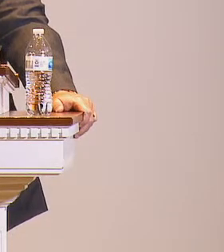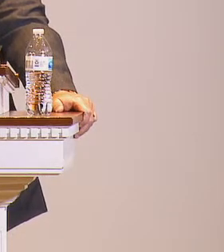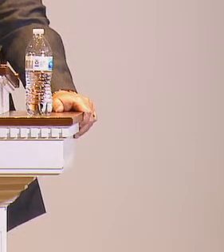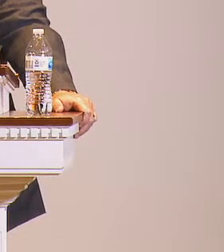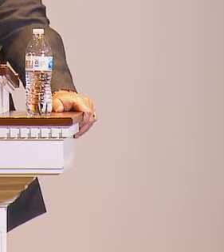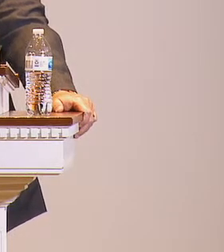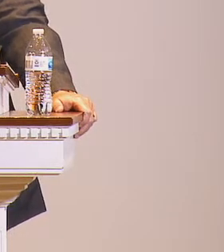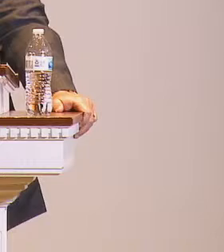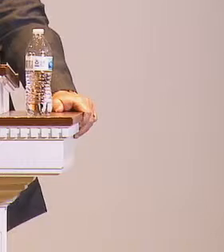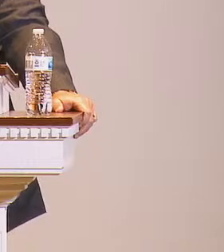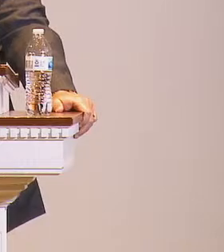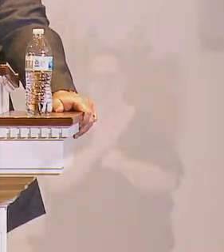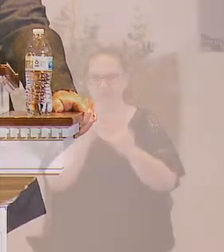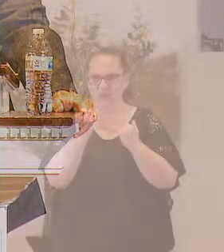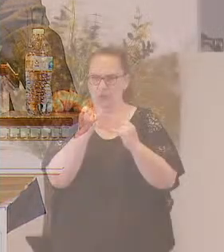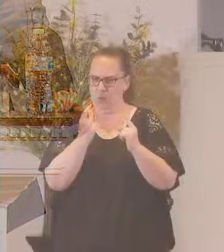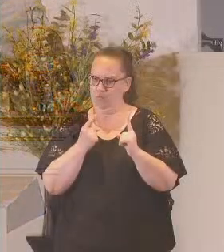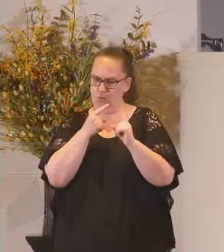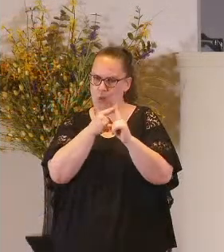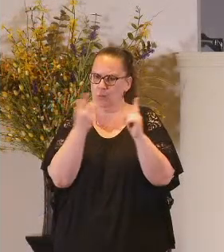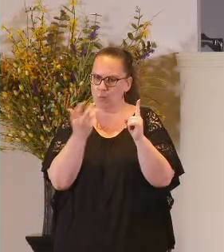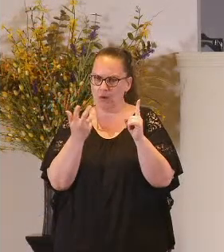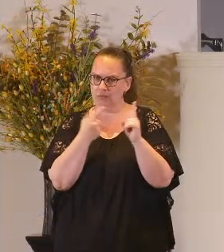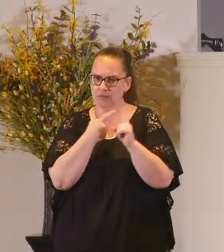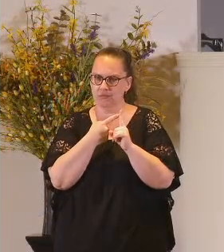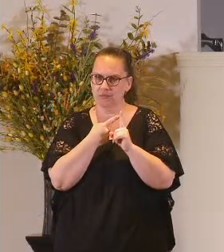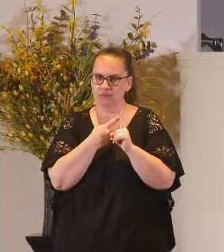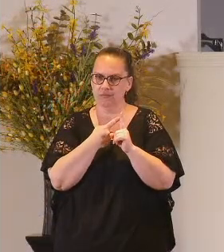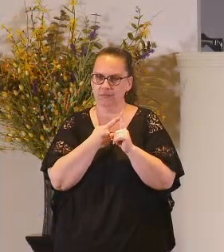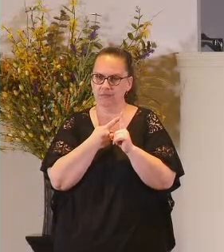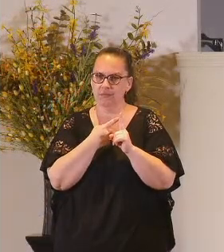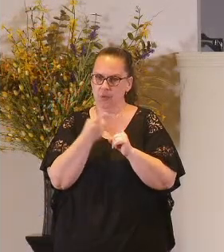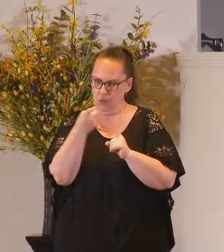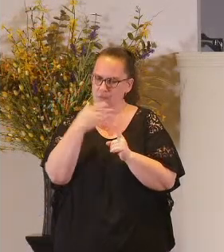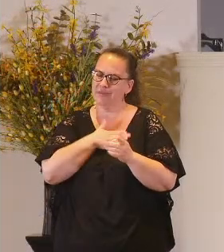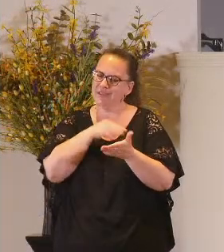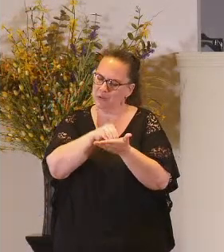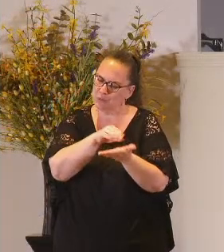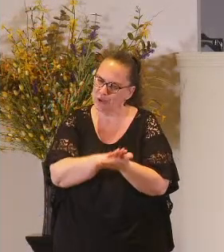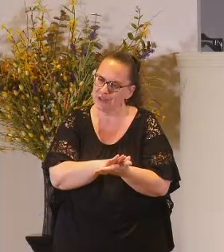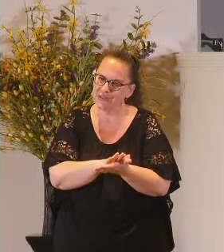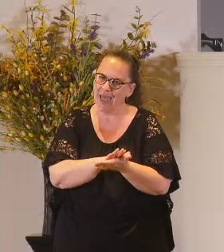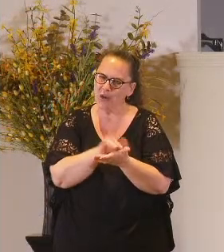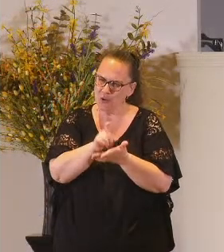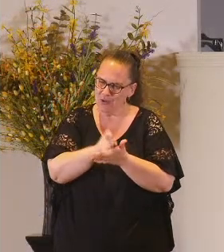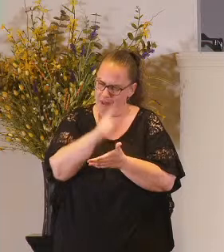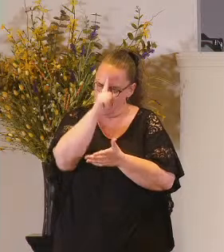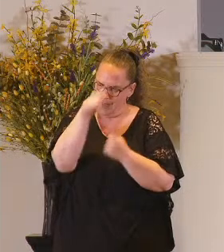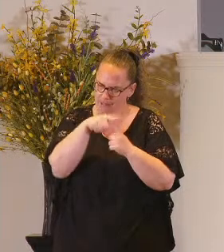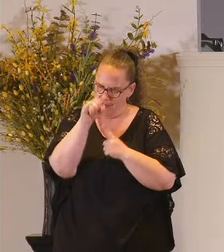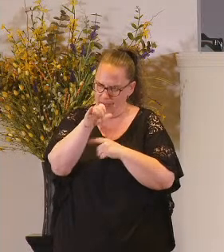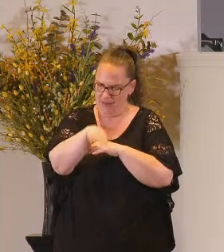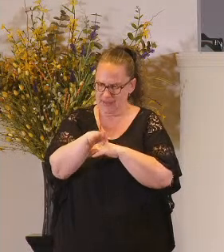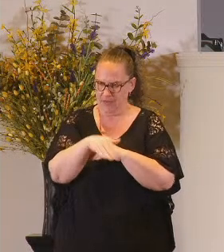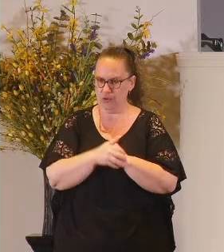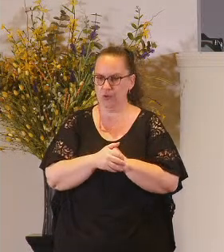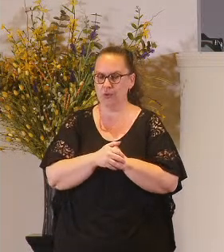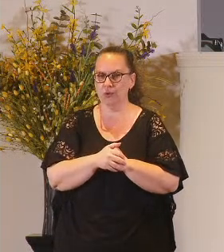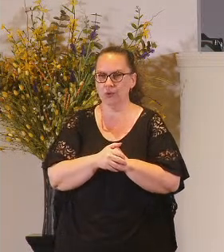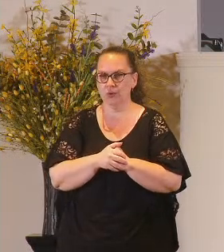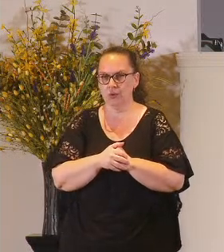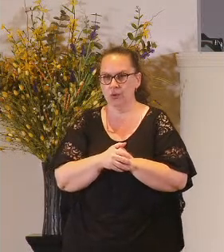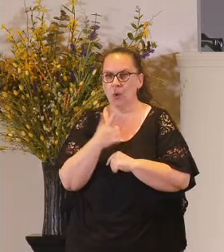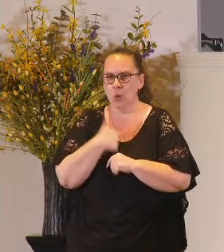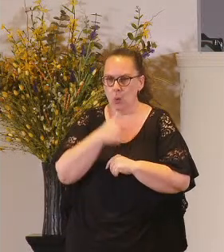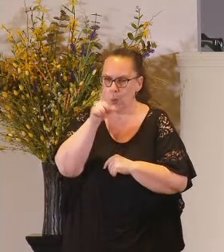It's a one-point sermon today. If you would, write it down and take it home and think about it this afternoon. Folks, we got to get a